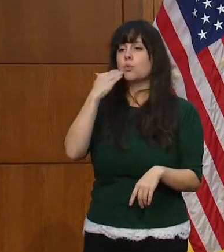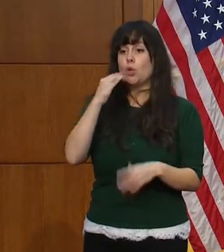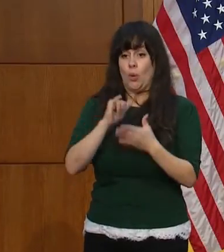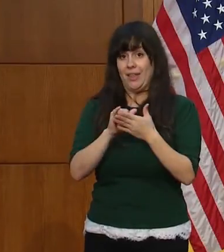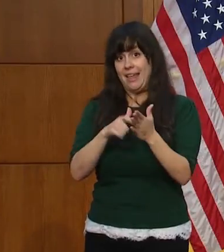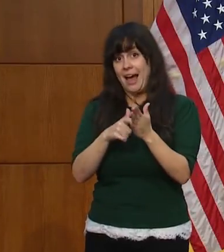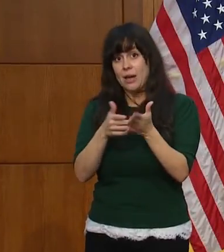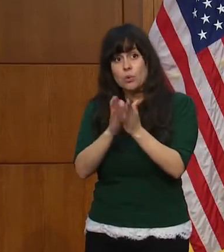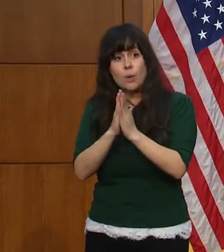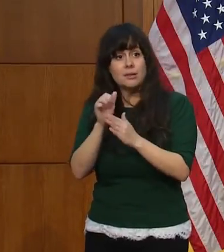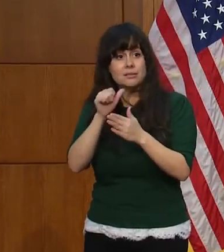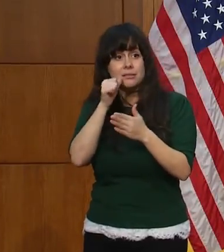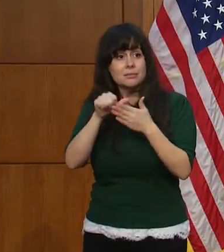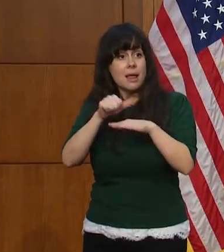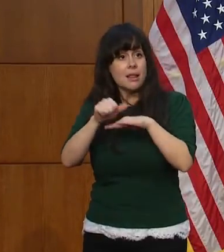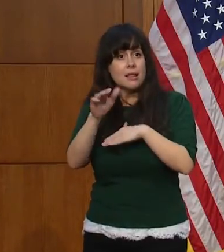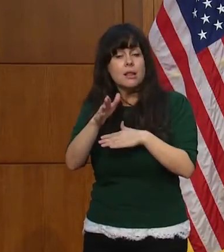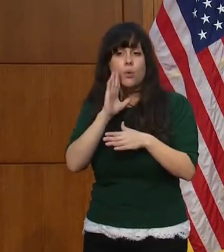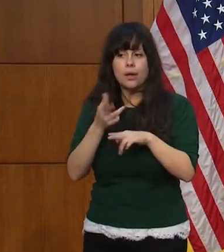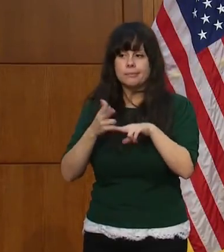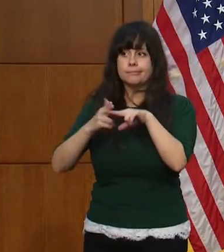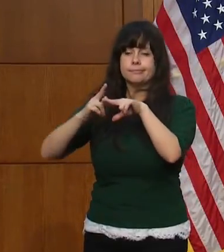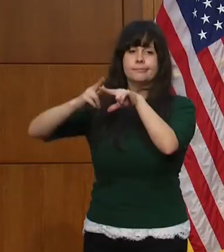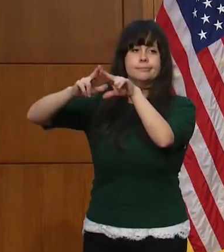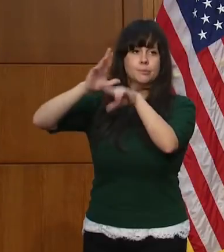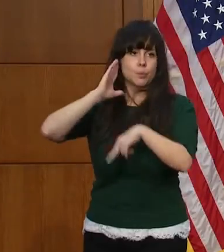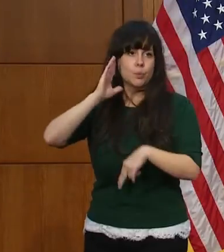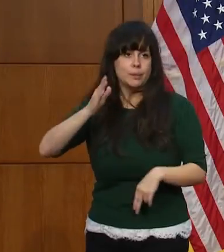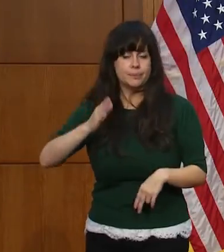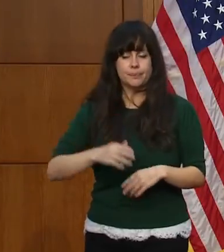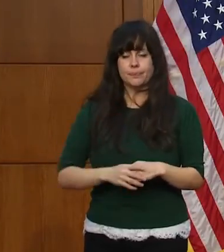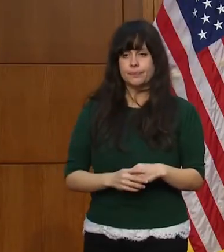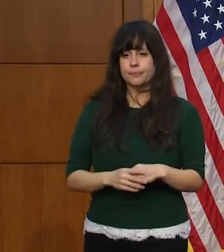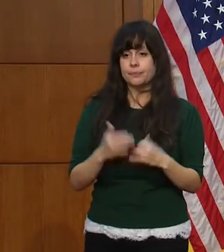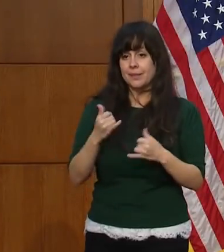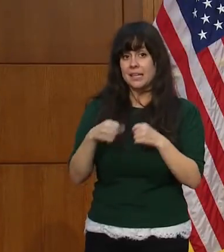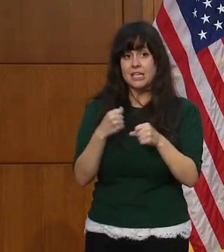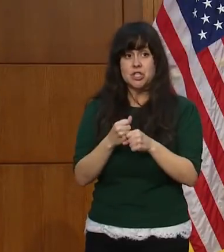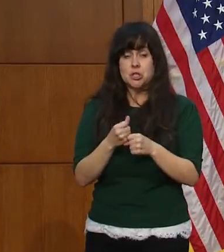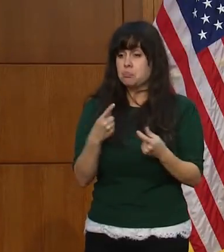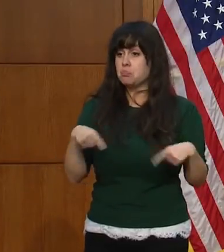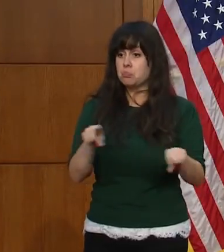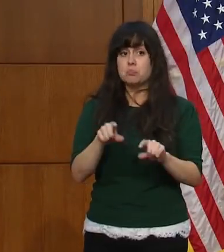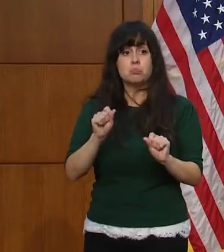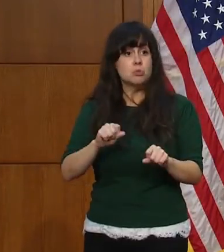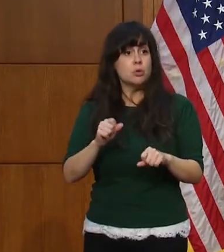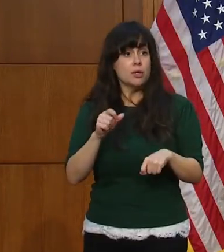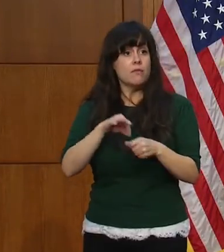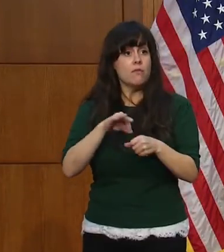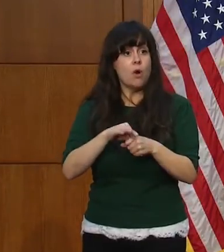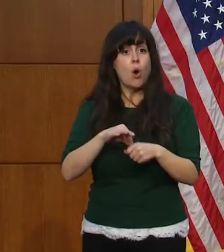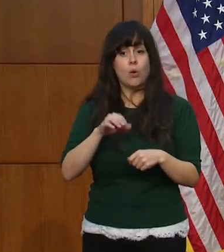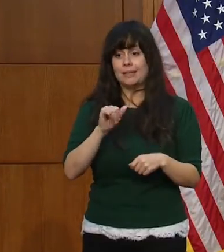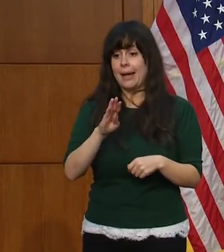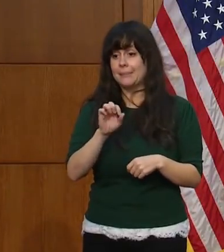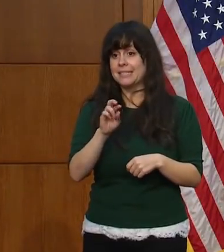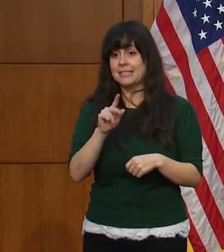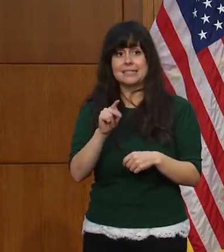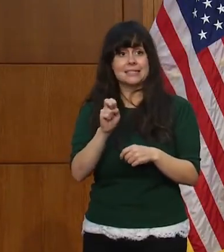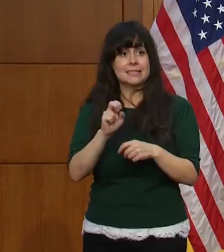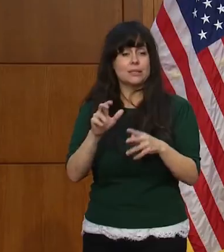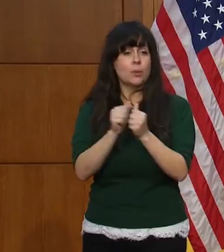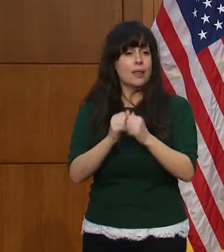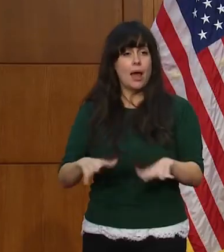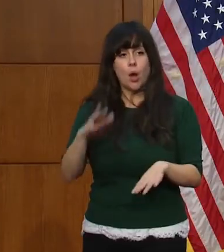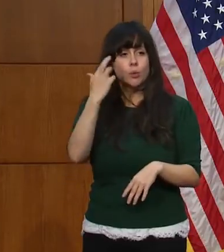to go up. This year, anyone can vote absentee. You don't have to provide a reason